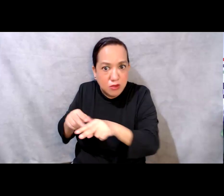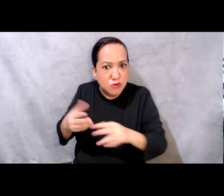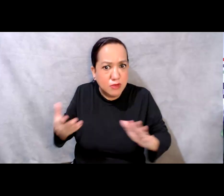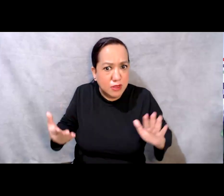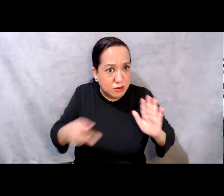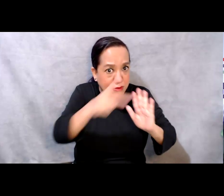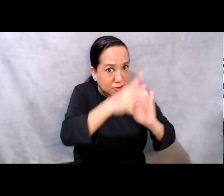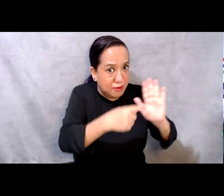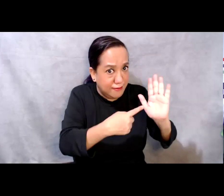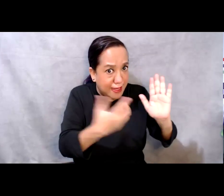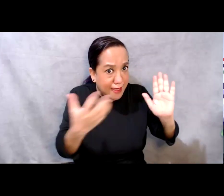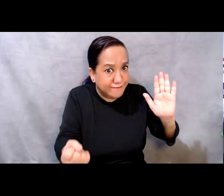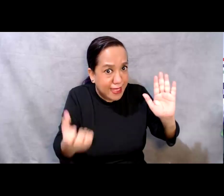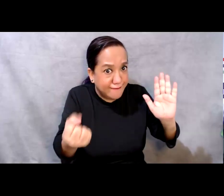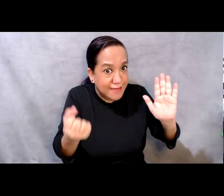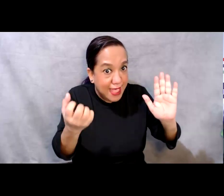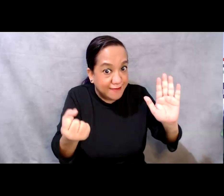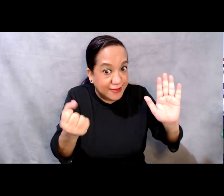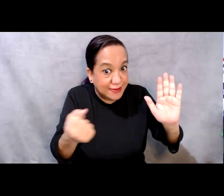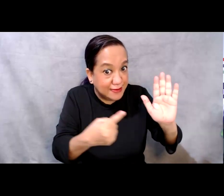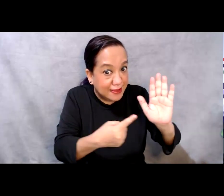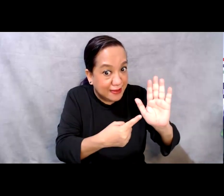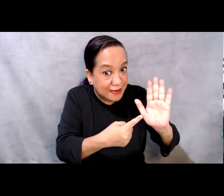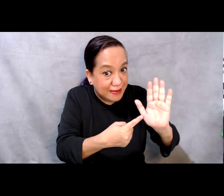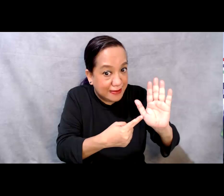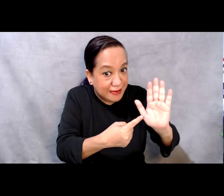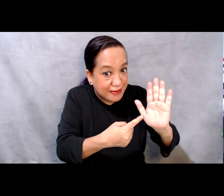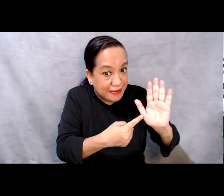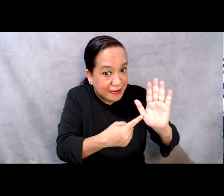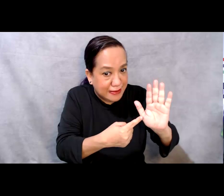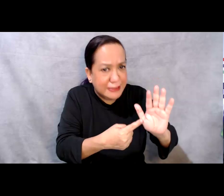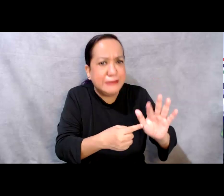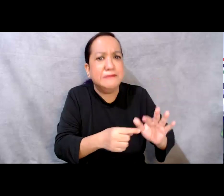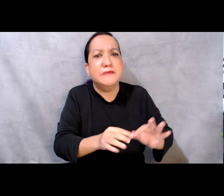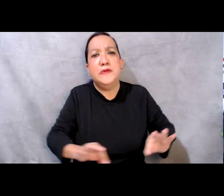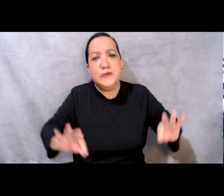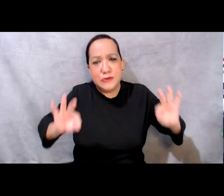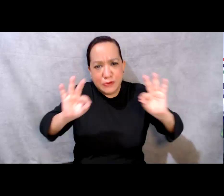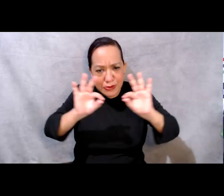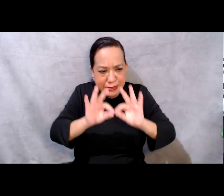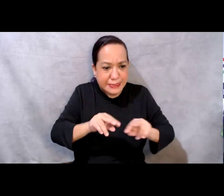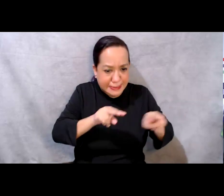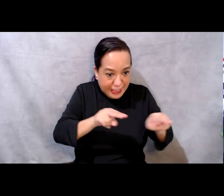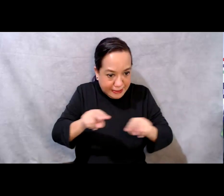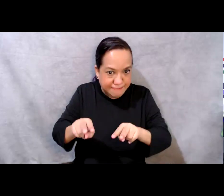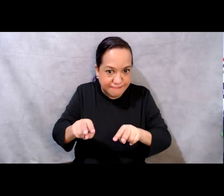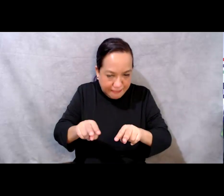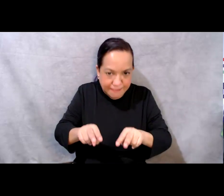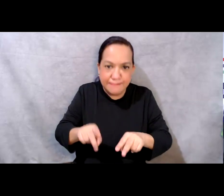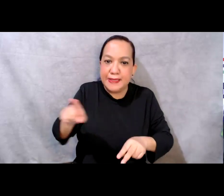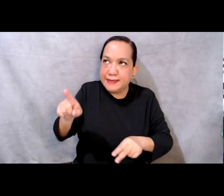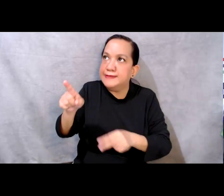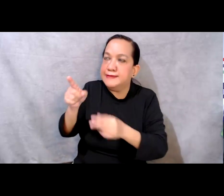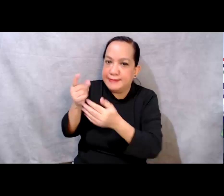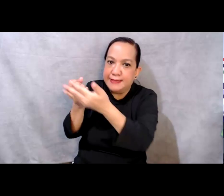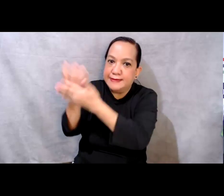the management and we do report to the board through our monitoring reports on how those remedies are being implemented. So the